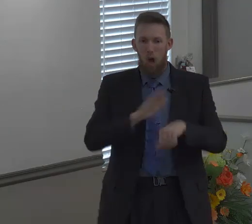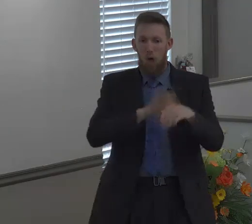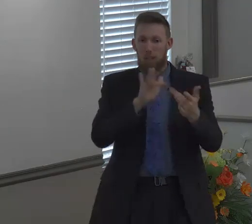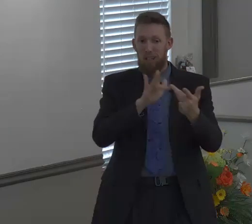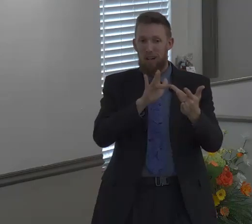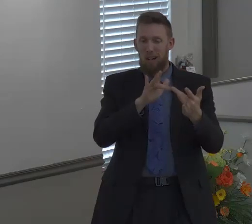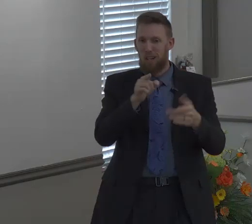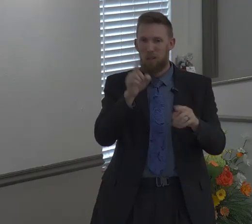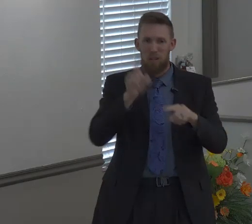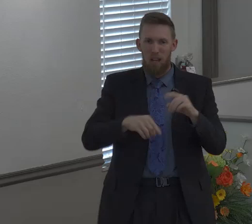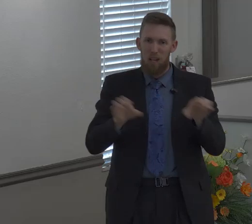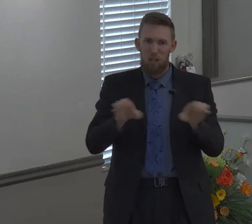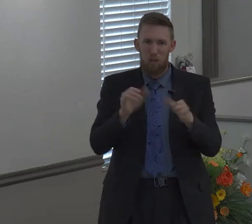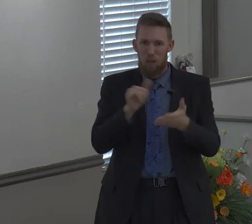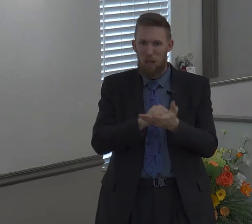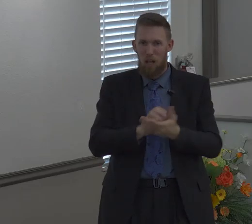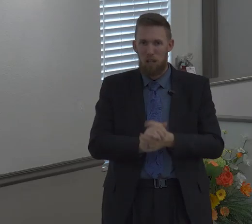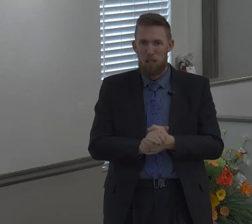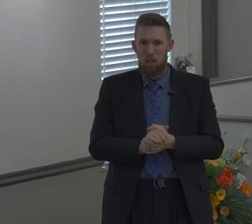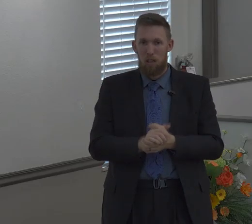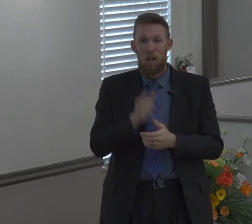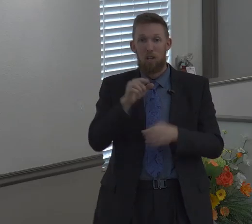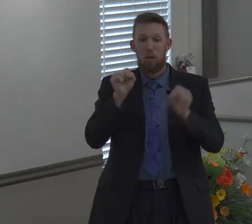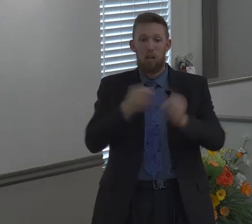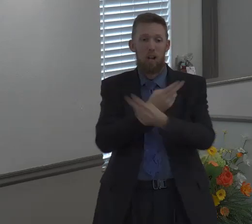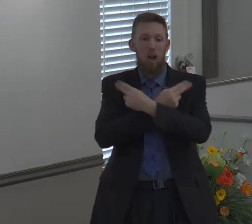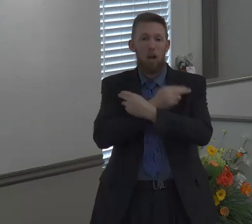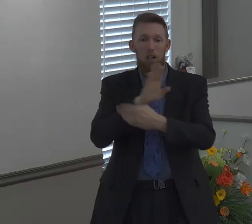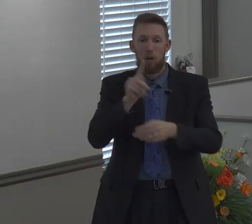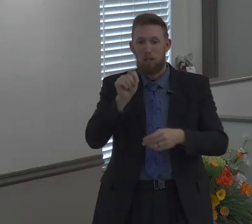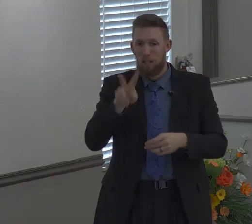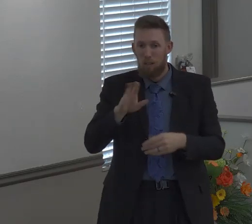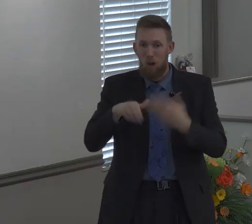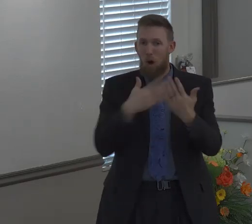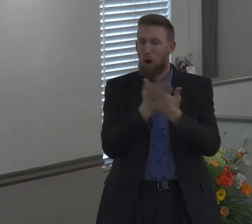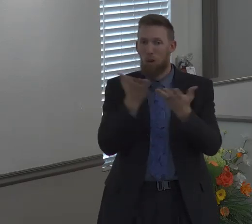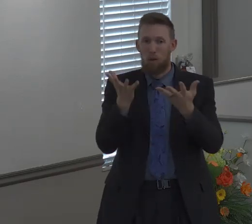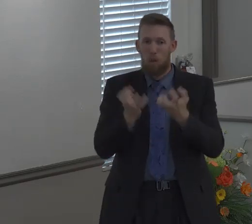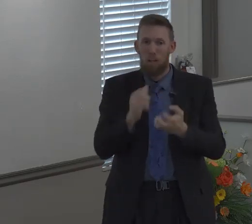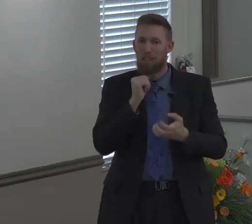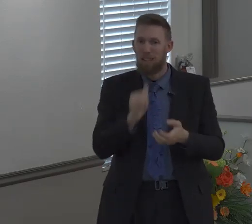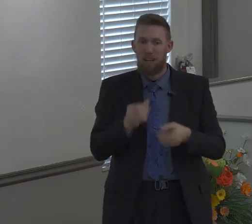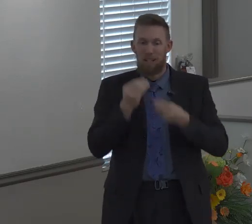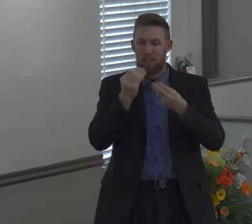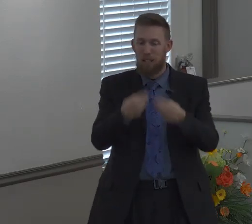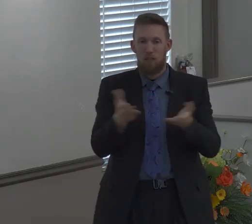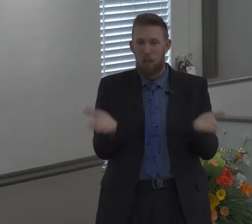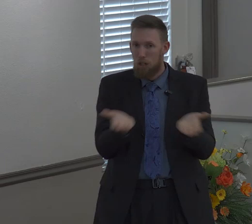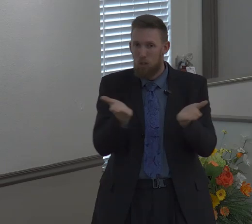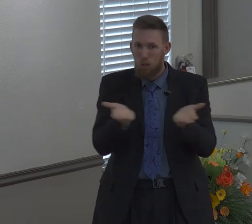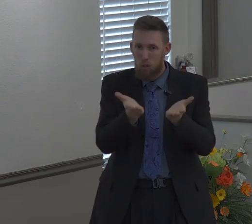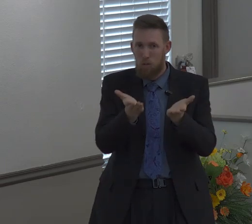Live stream, you can't do that. I'm sorry. You can hug your TV all you want. Your TV won't hug you back.